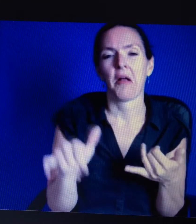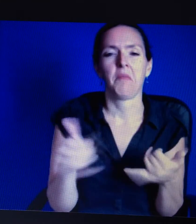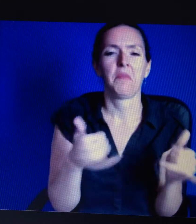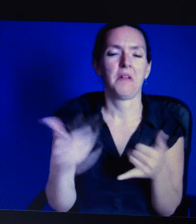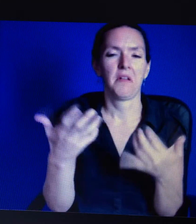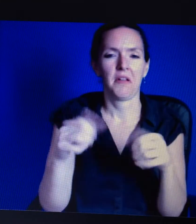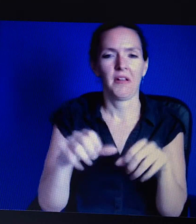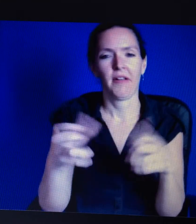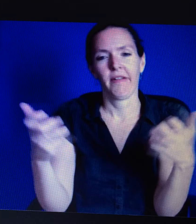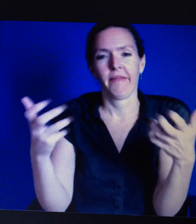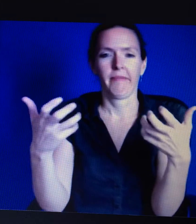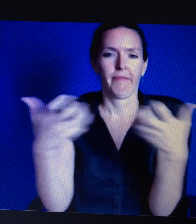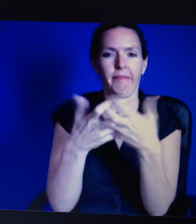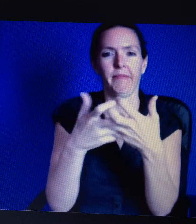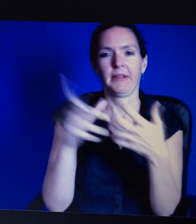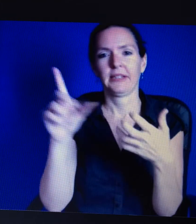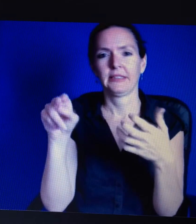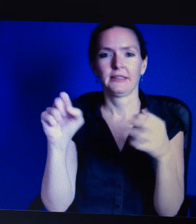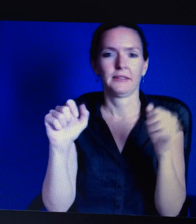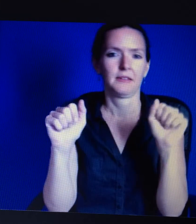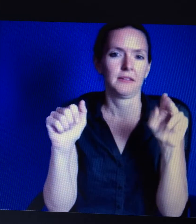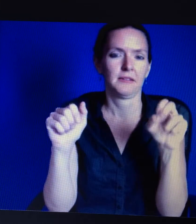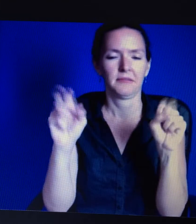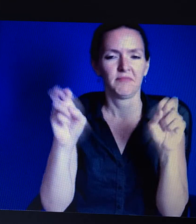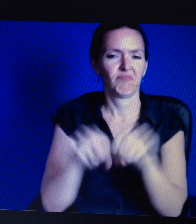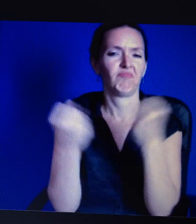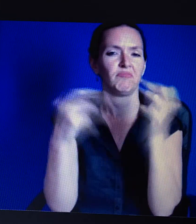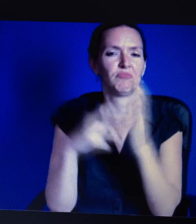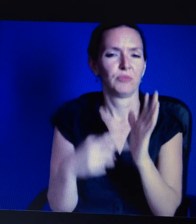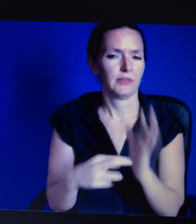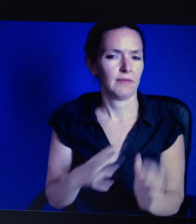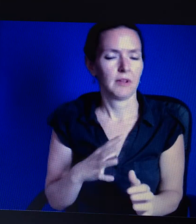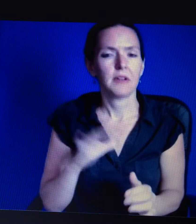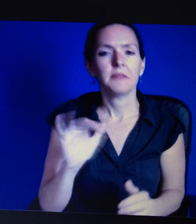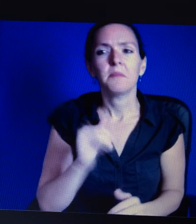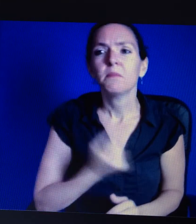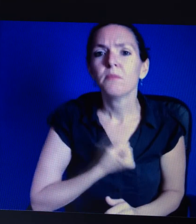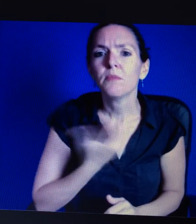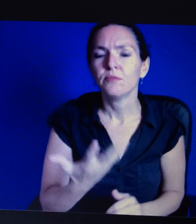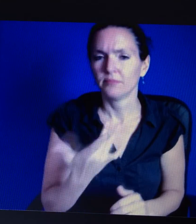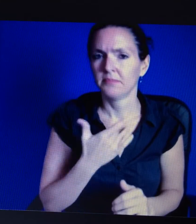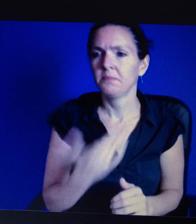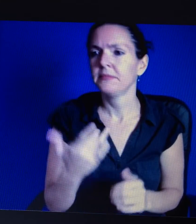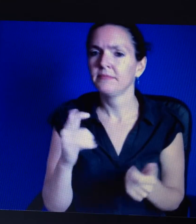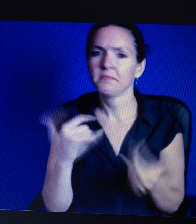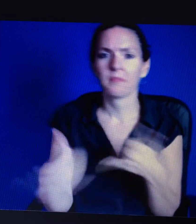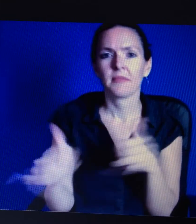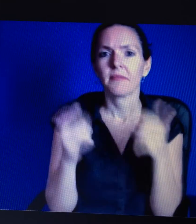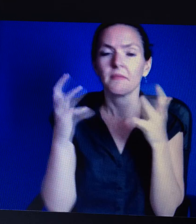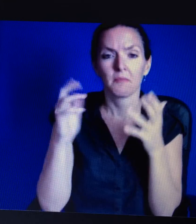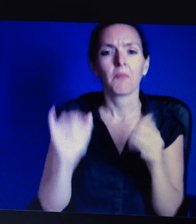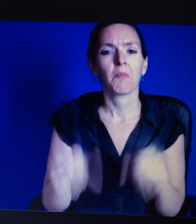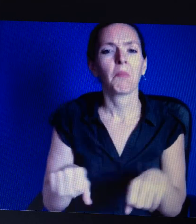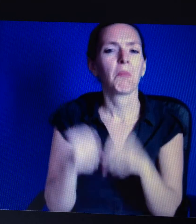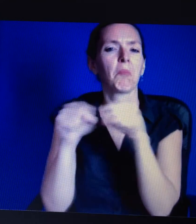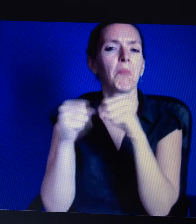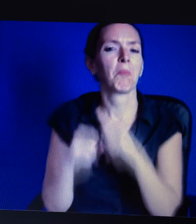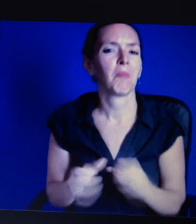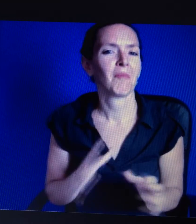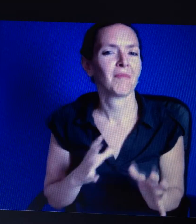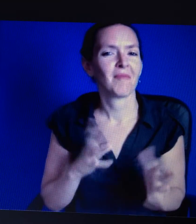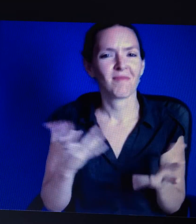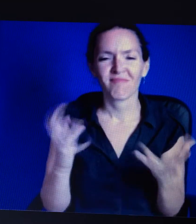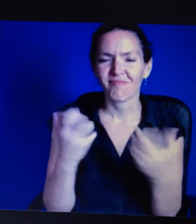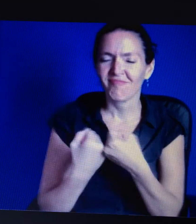lied a lot. Oh, and his name starts with N, so you combine the 2, ANS, DNS, you can break the rules. But if you're